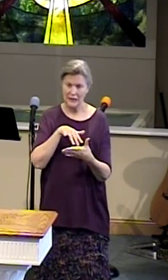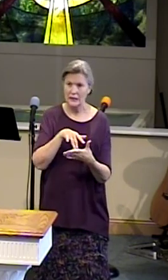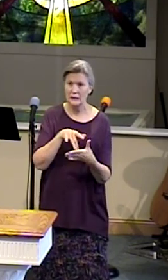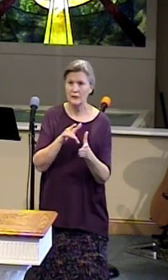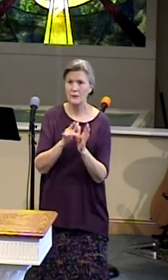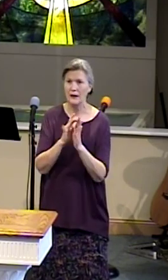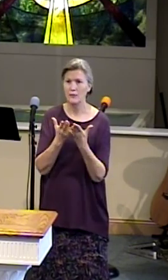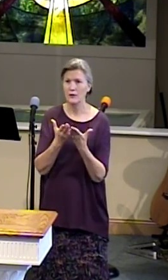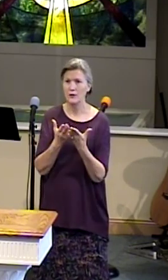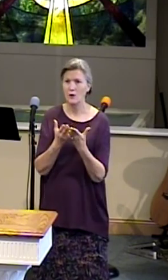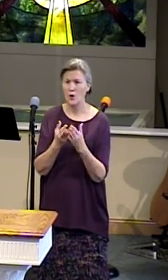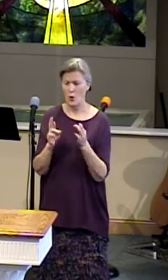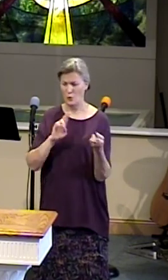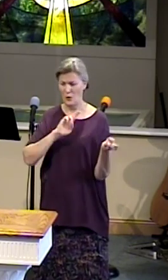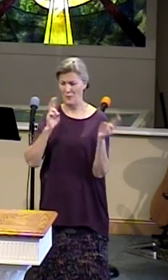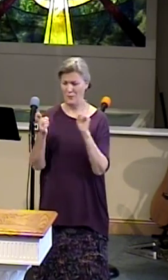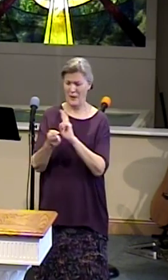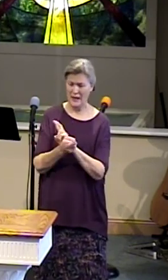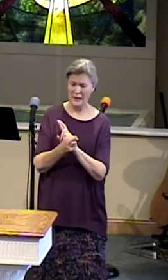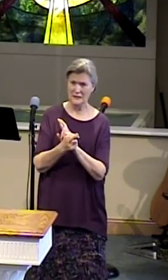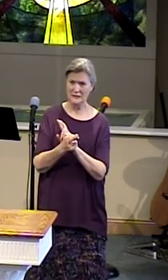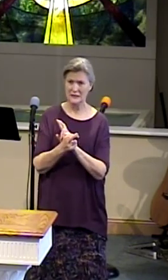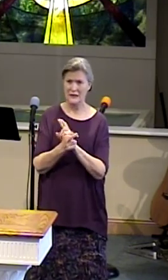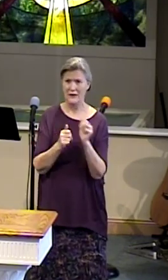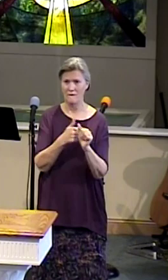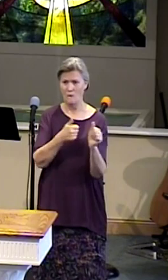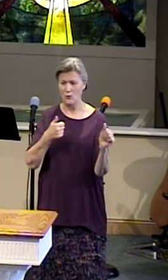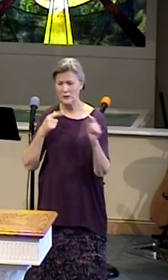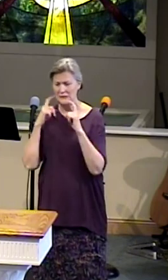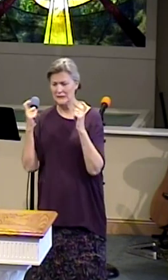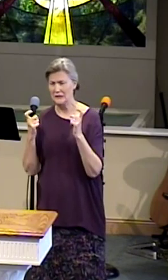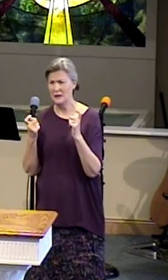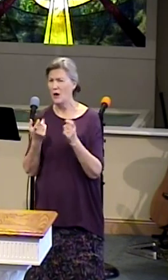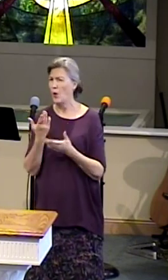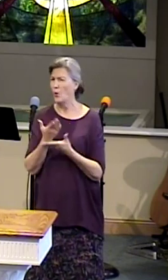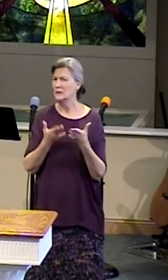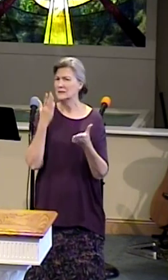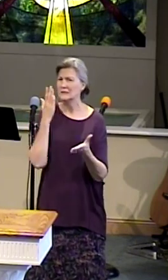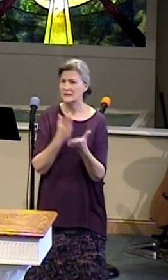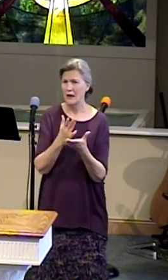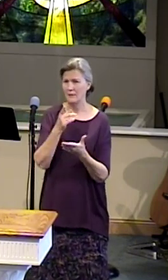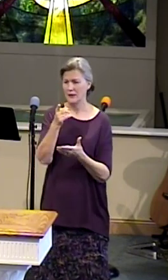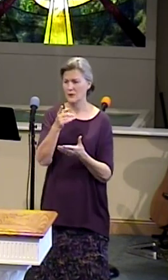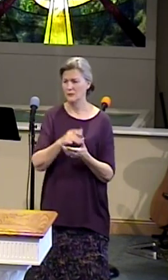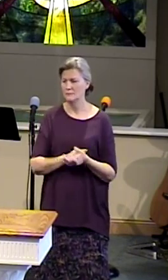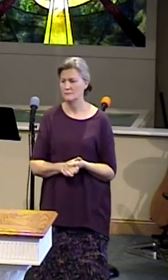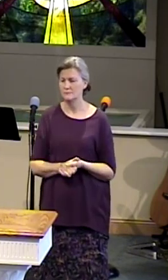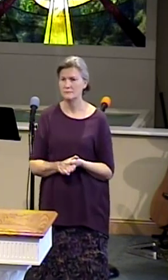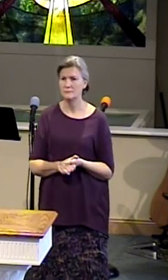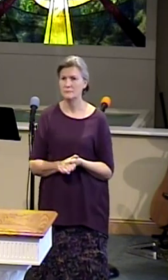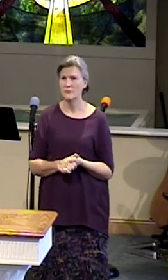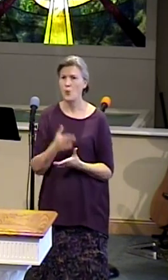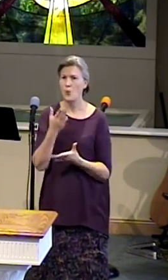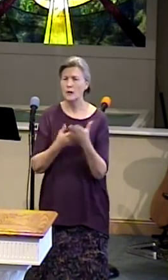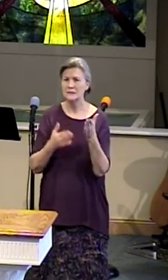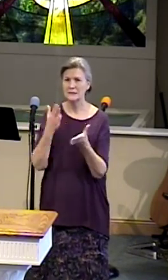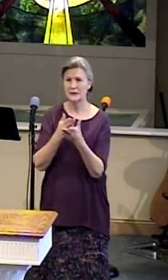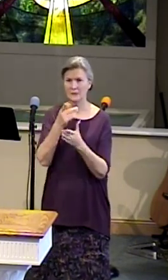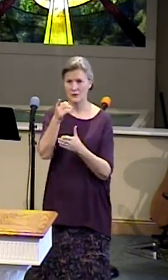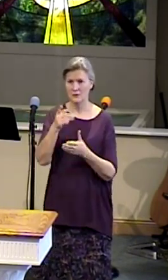Repent and turn away from sin. What's stopping me? What's stopping you?